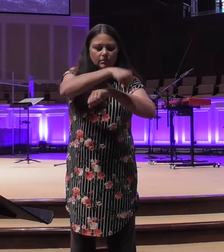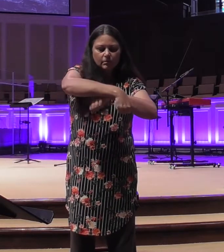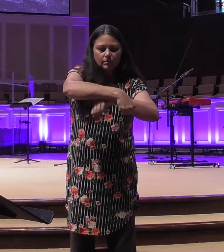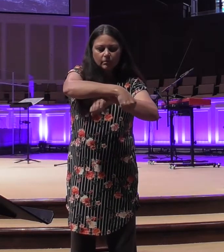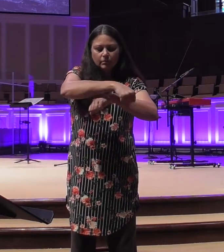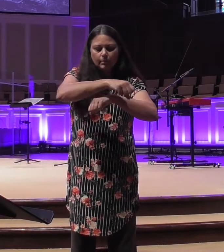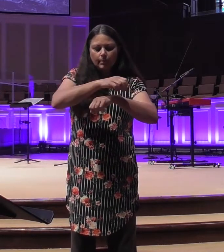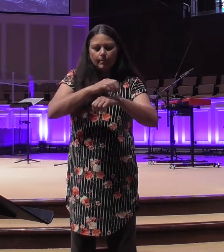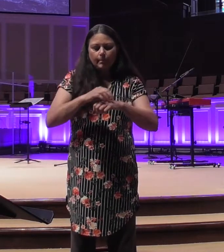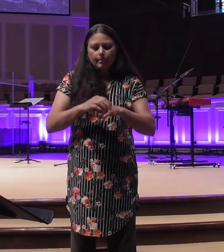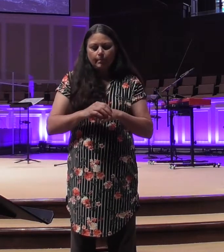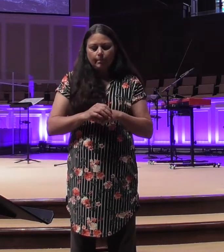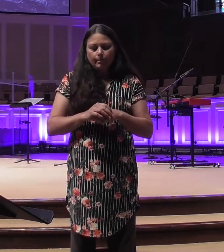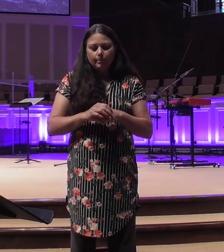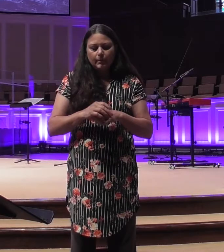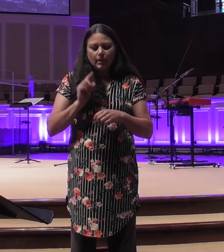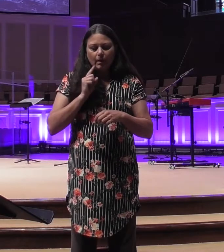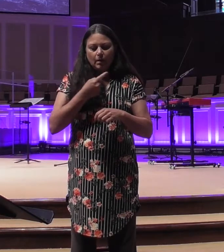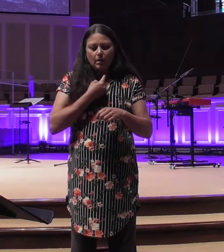creation.